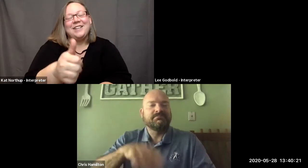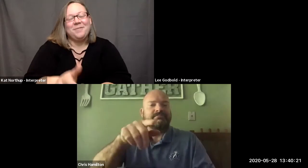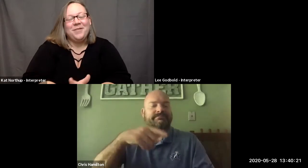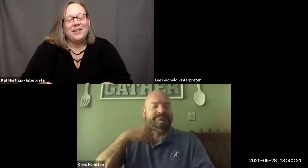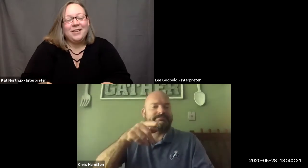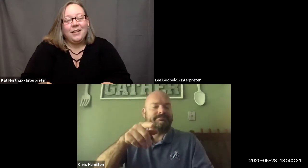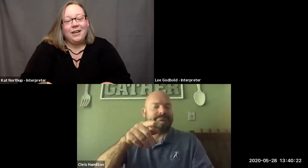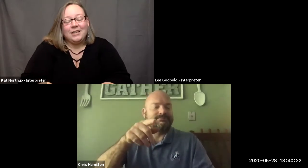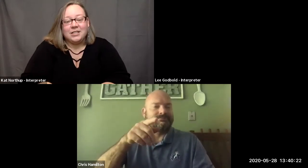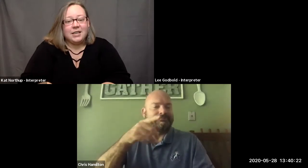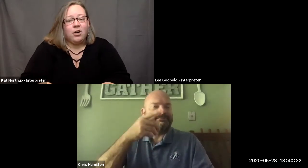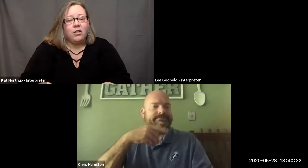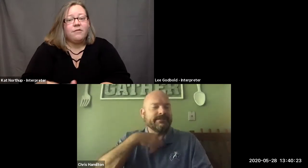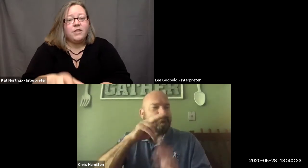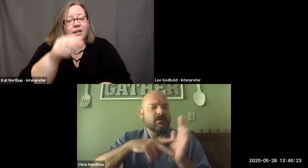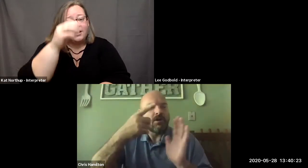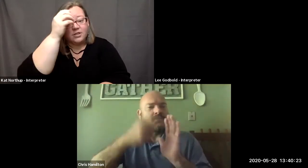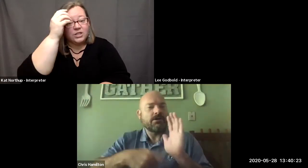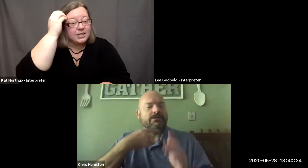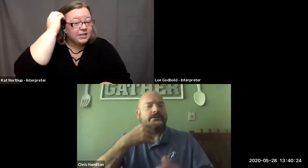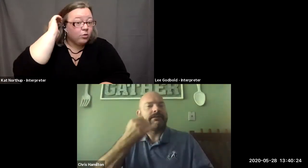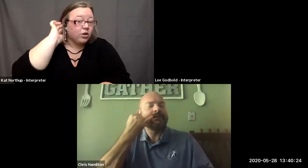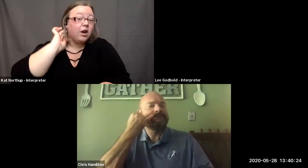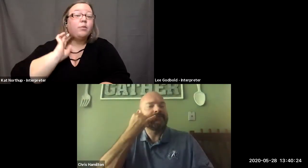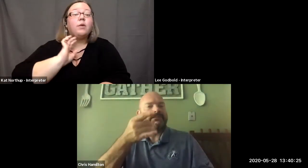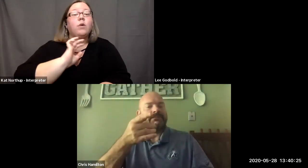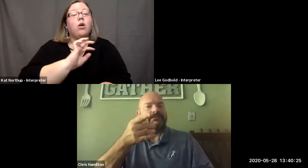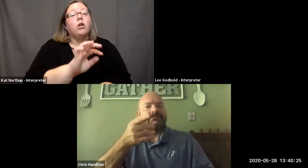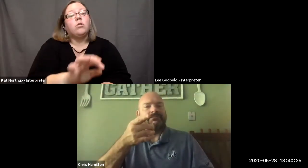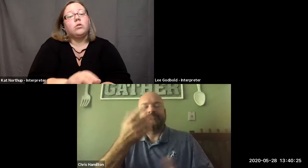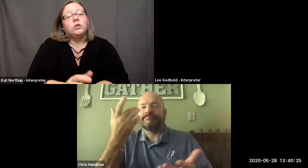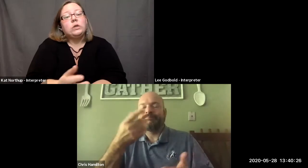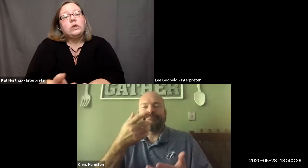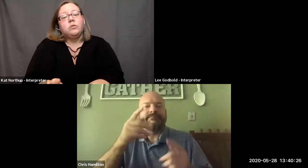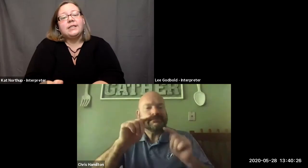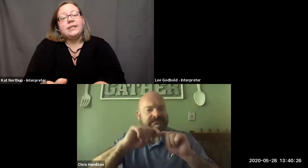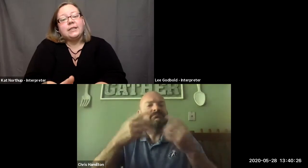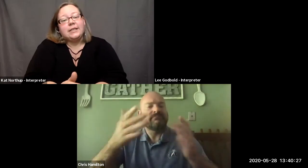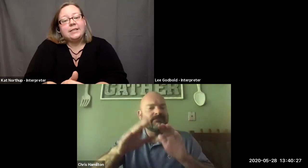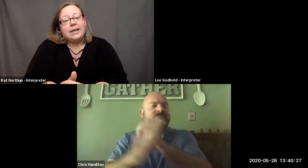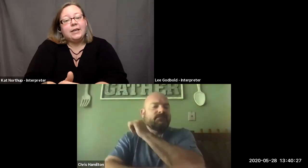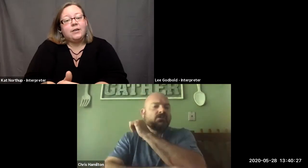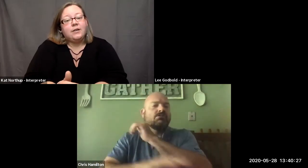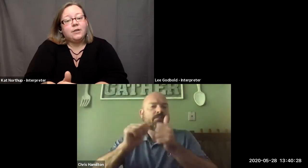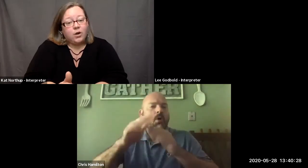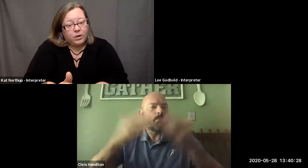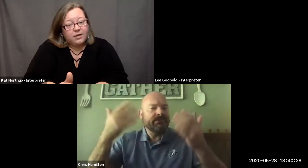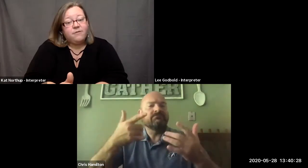and just get all of the logistics in order. I read one article recently that said, you know, if in